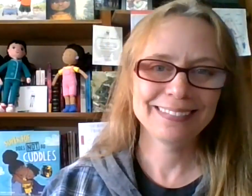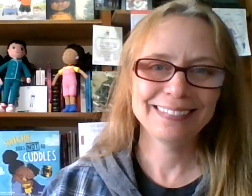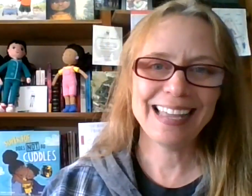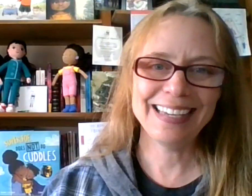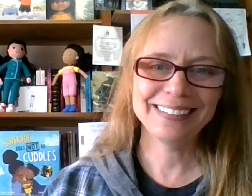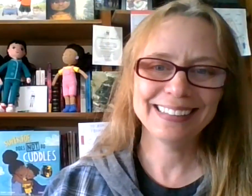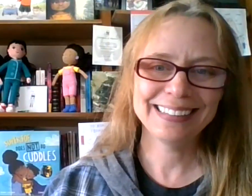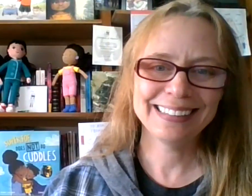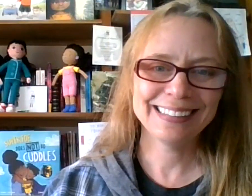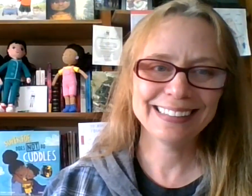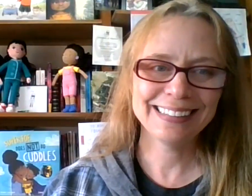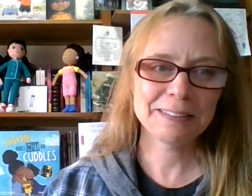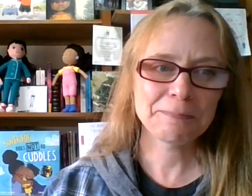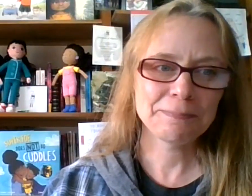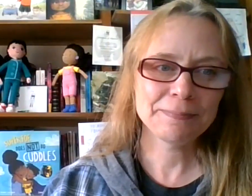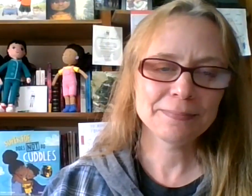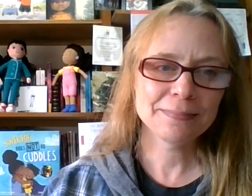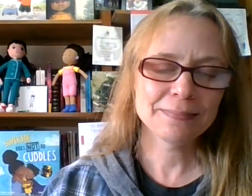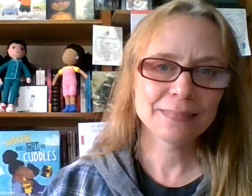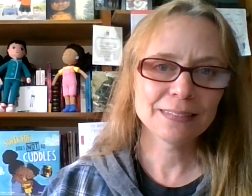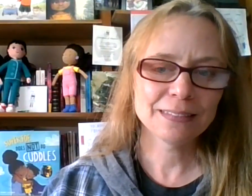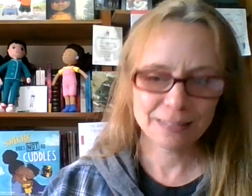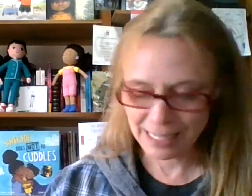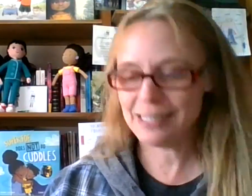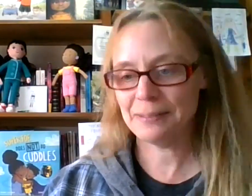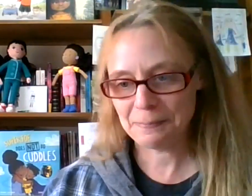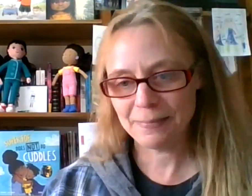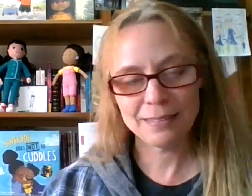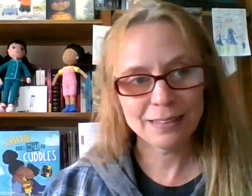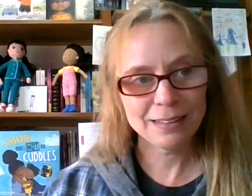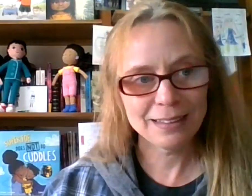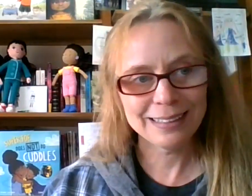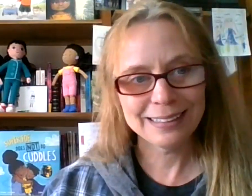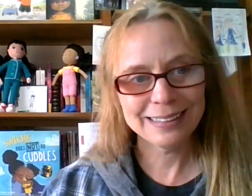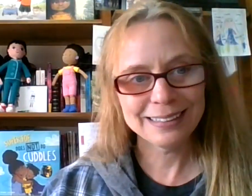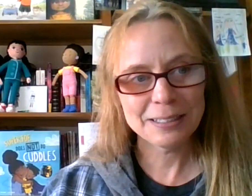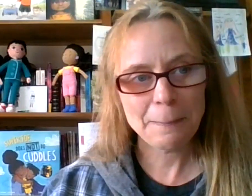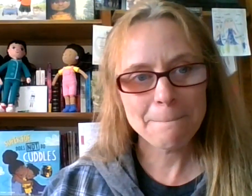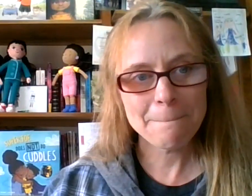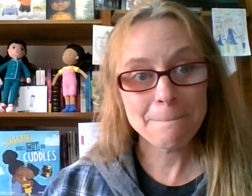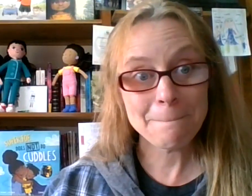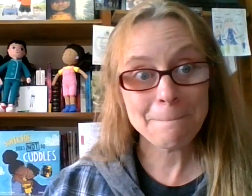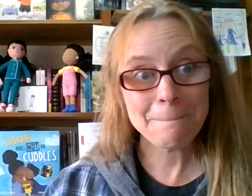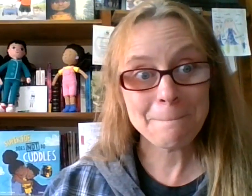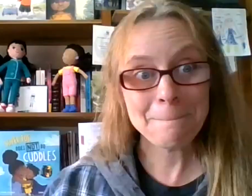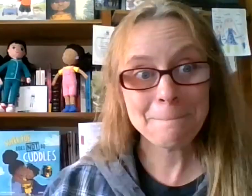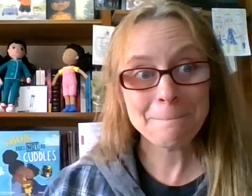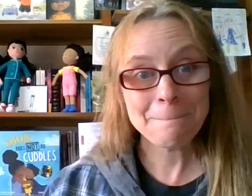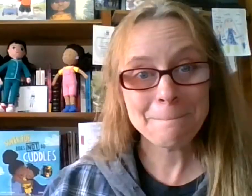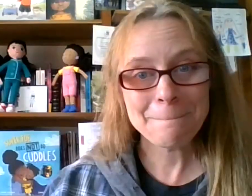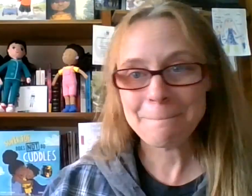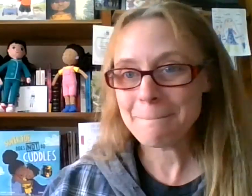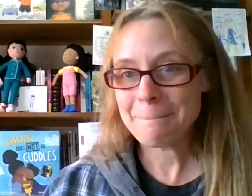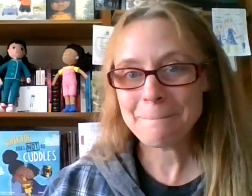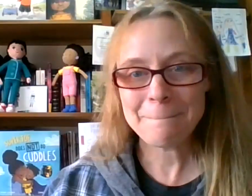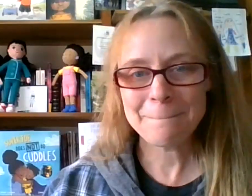much. And we have a final question. And you did mention being a parent, and I believe I actually think I see a couple of parents in the audience